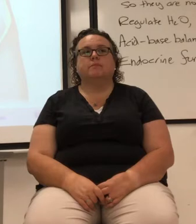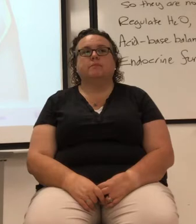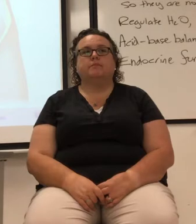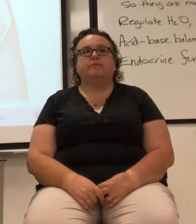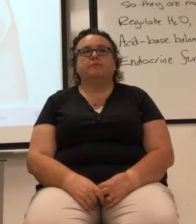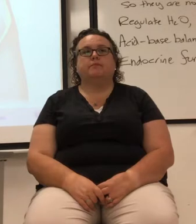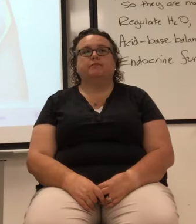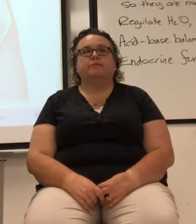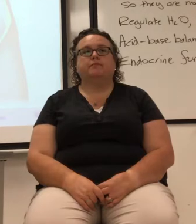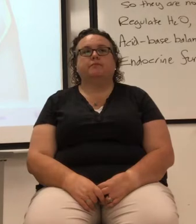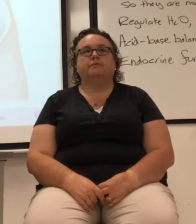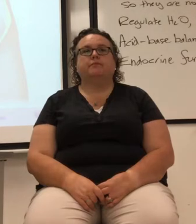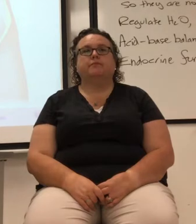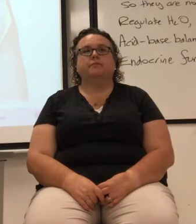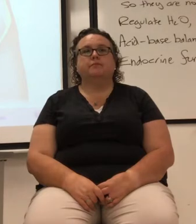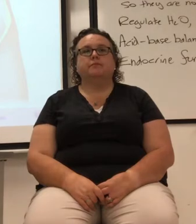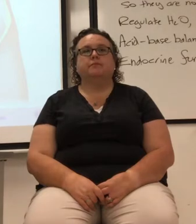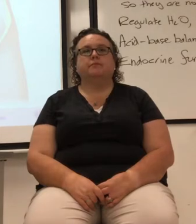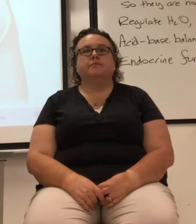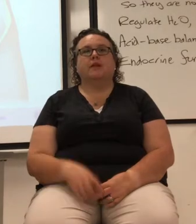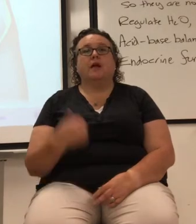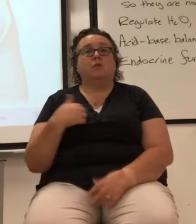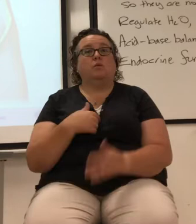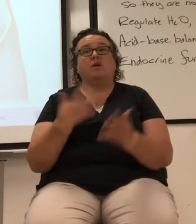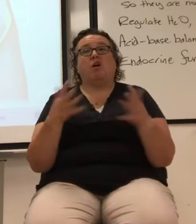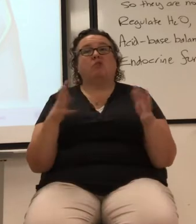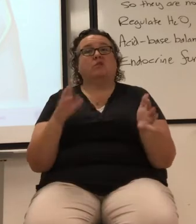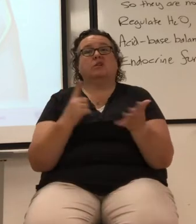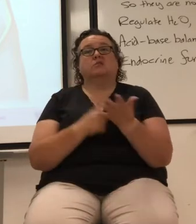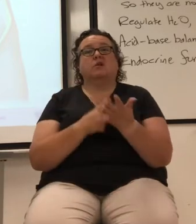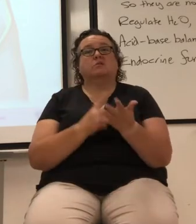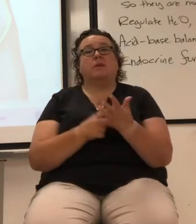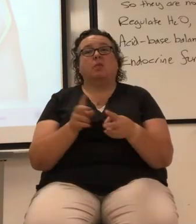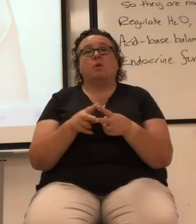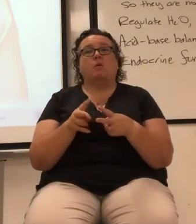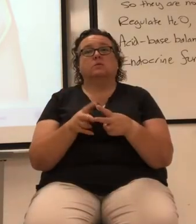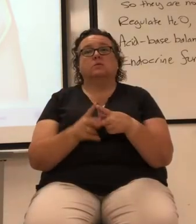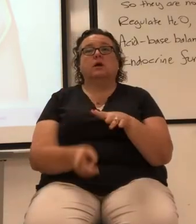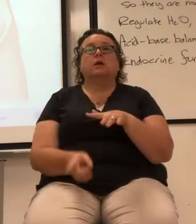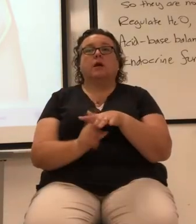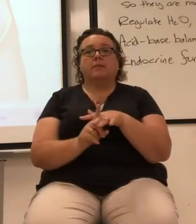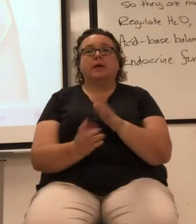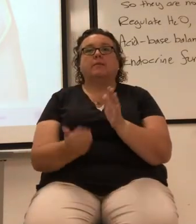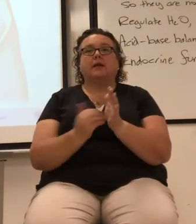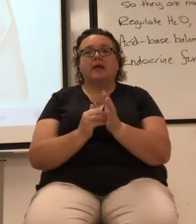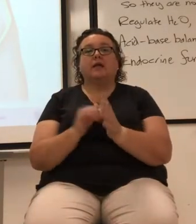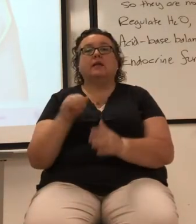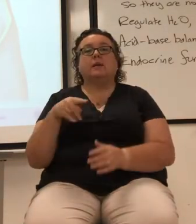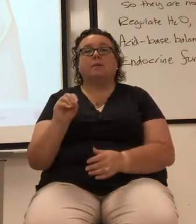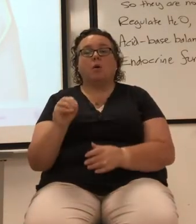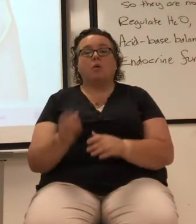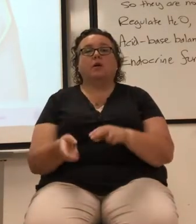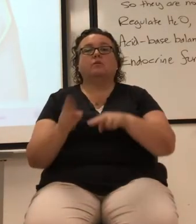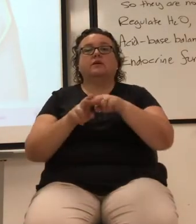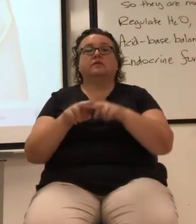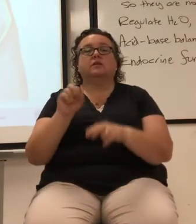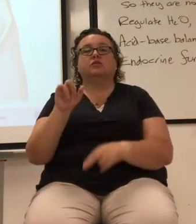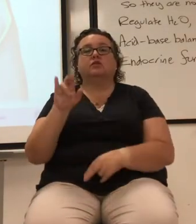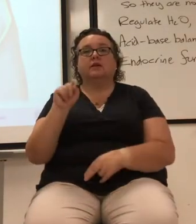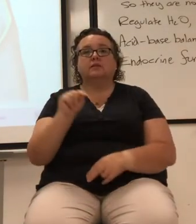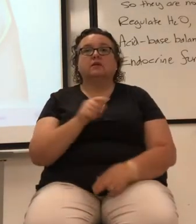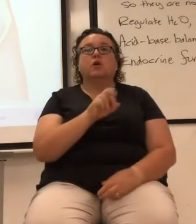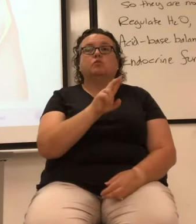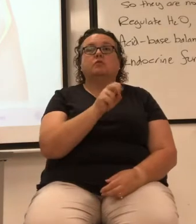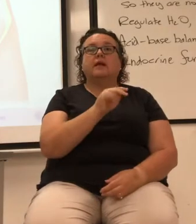erythropoiet, and we talked about those. They're coming up again. EPO increases your crit, talked about that. Renin, the whole